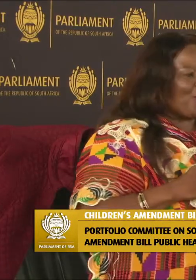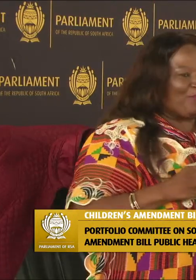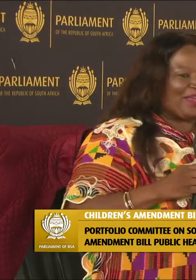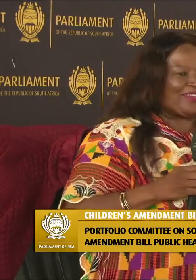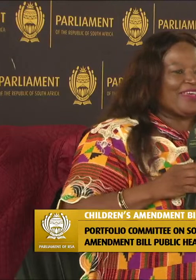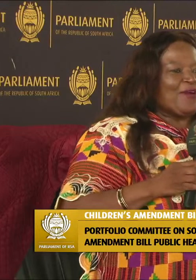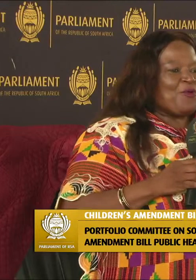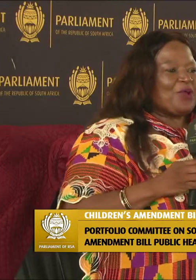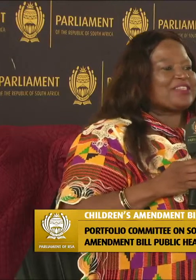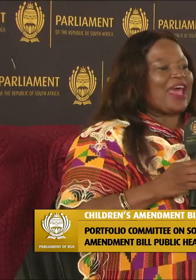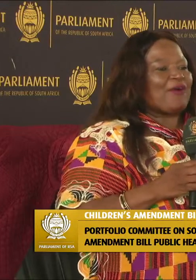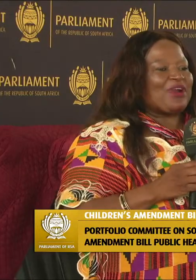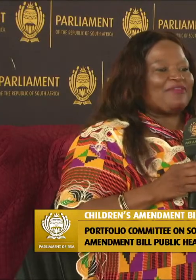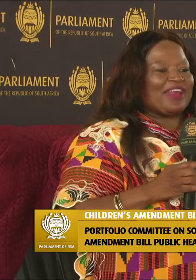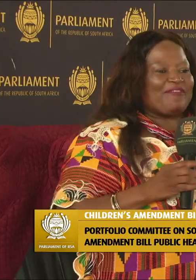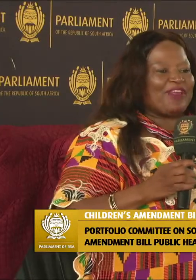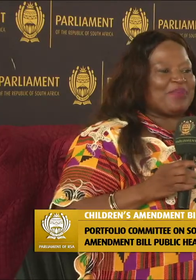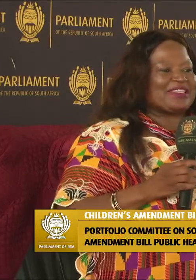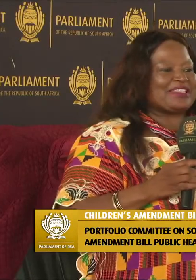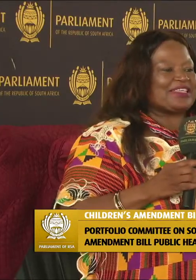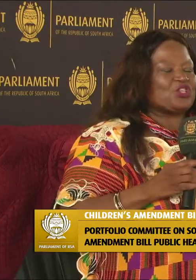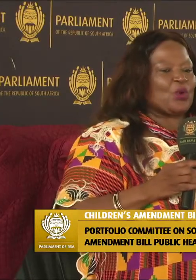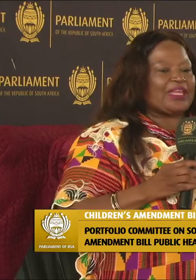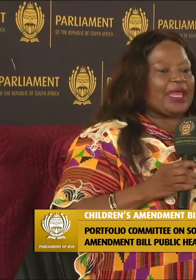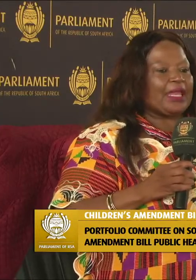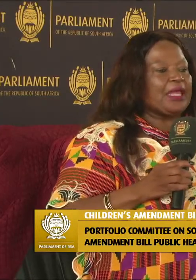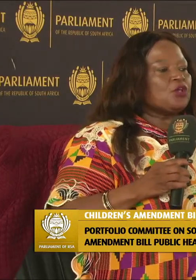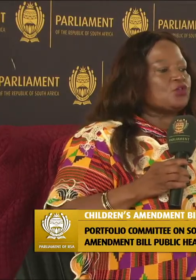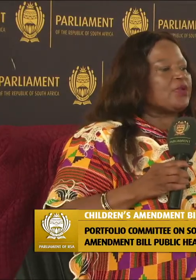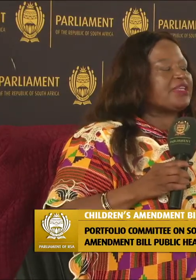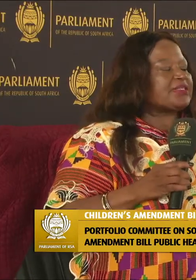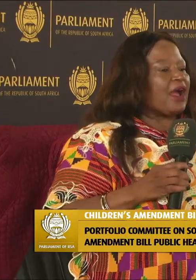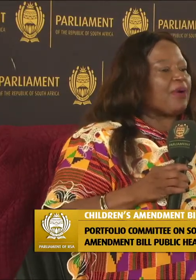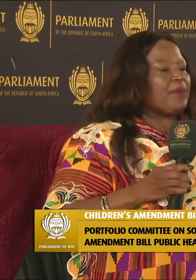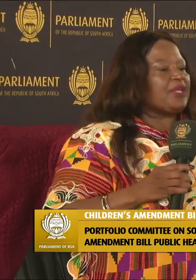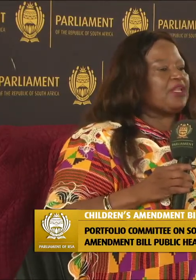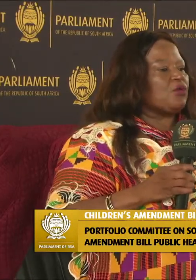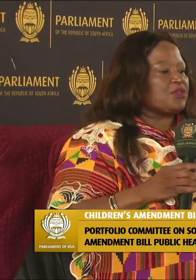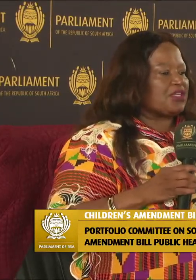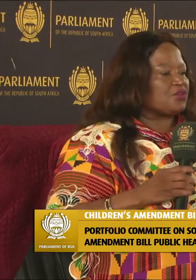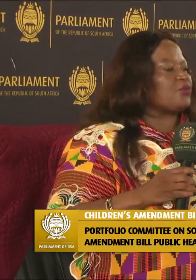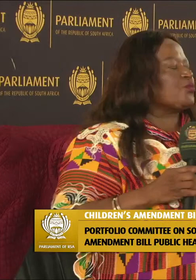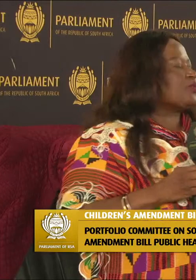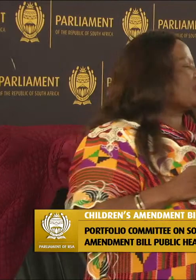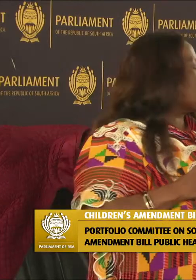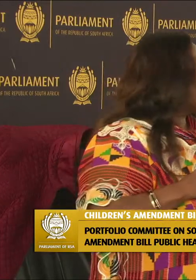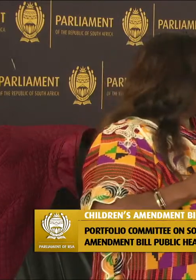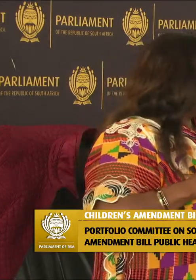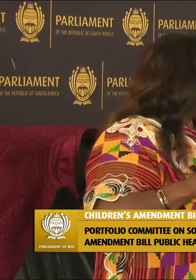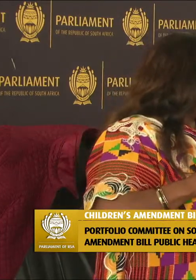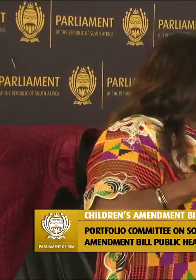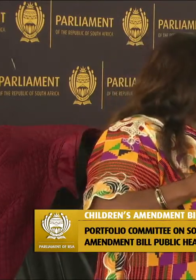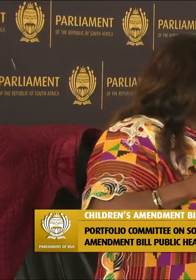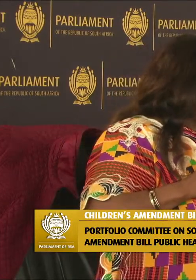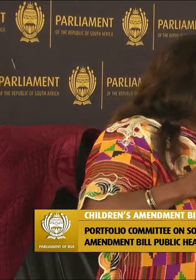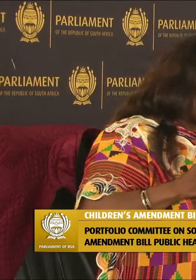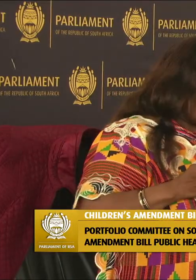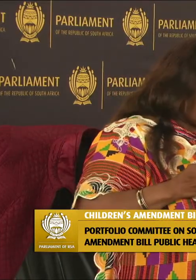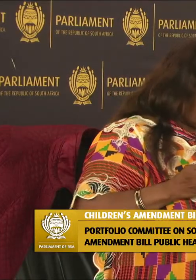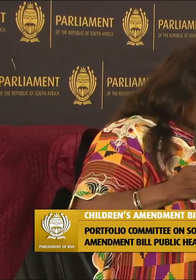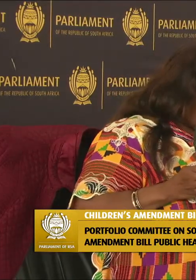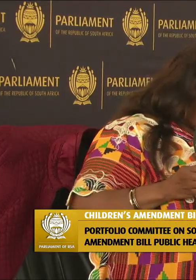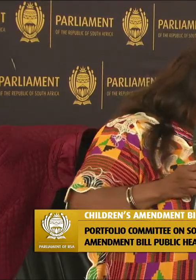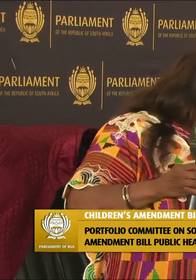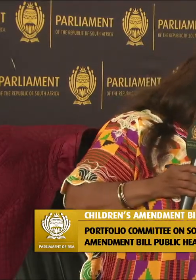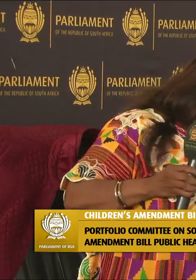lezo, but we will try our level best sintolikele. So nize ngaphambili uzintroduce. So when you come in